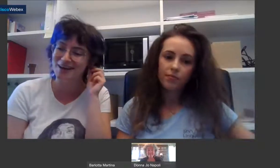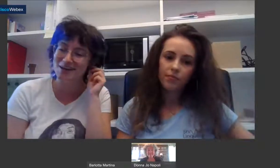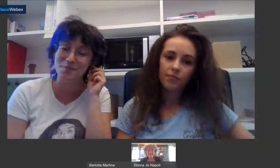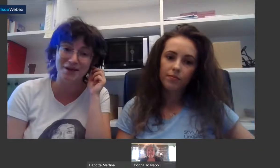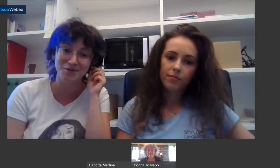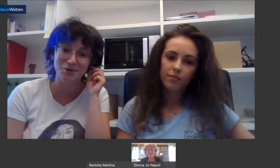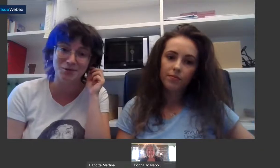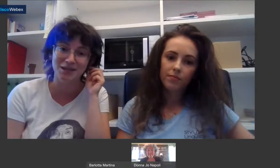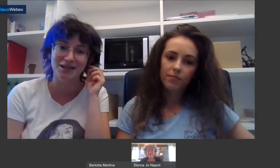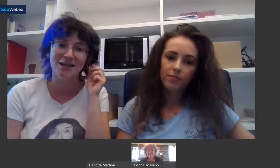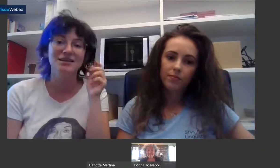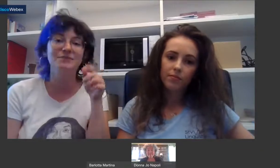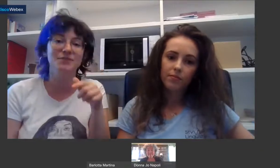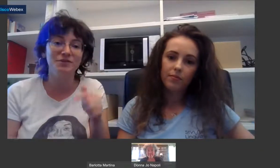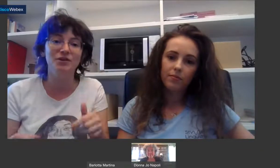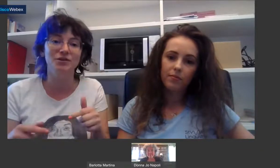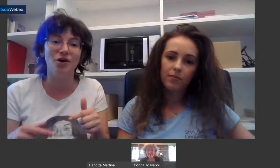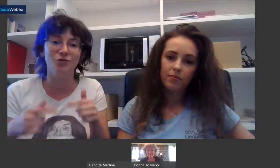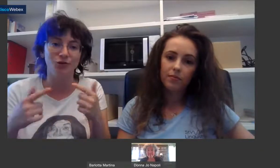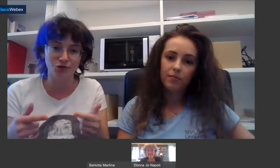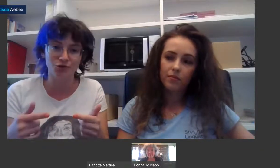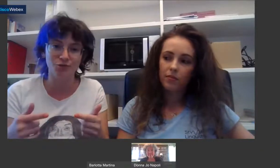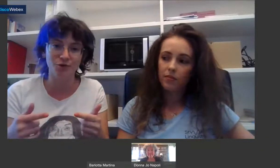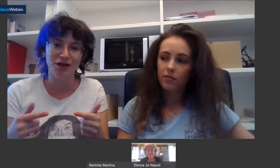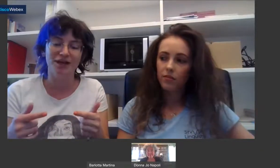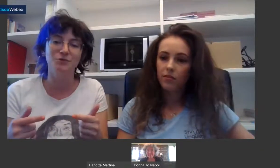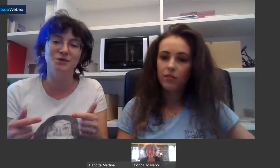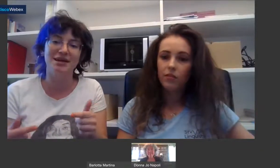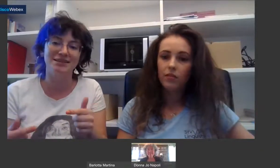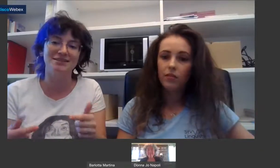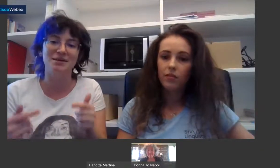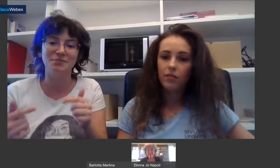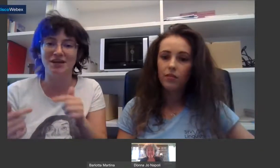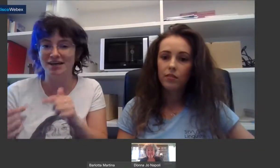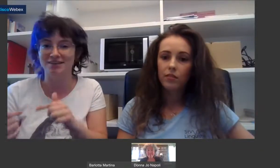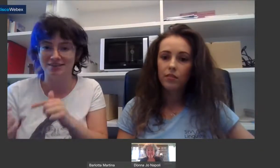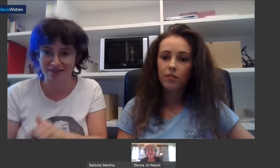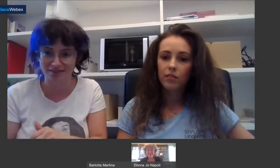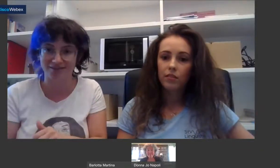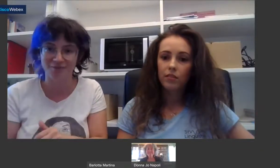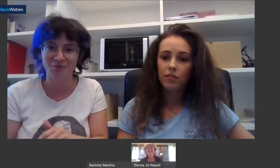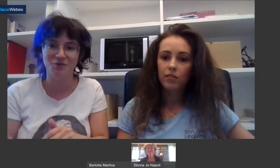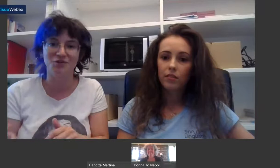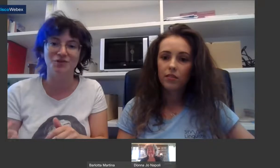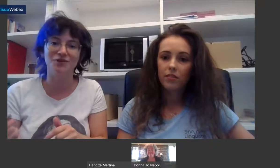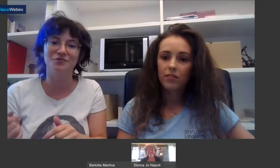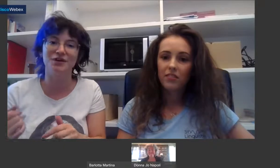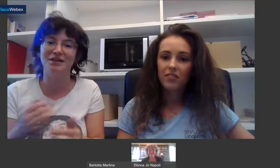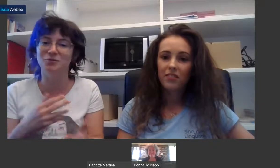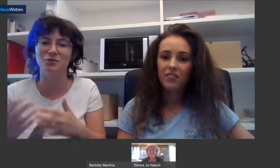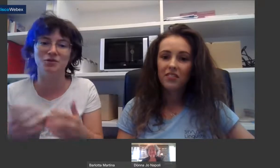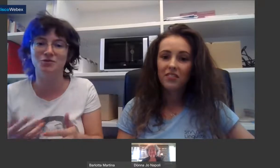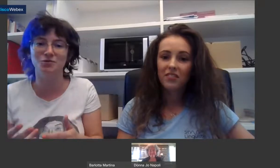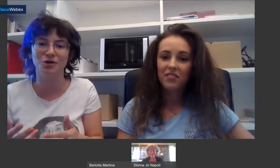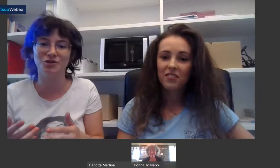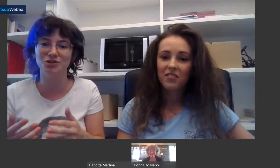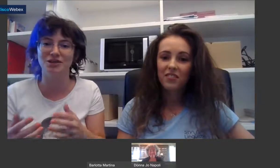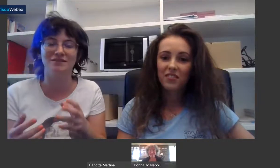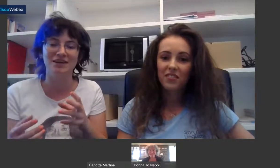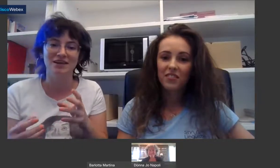well. But we will keep the video on YouTube and we will add subtitles later. So if anyone wants to watch, and